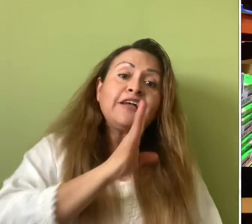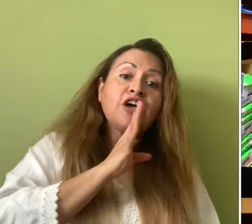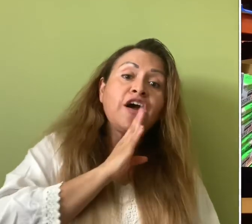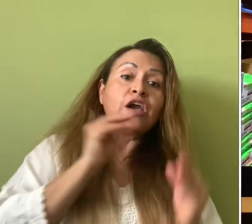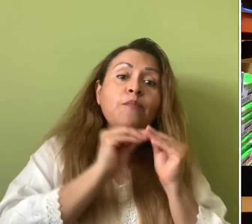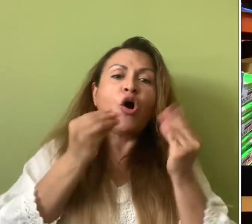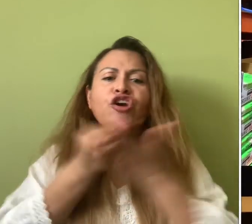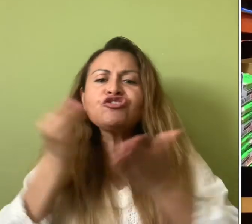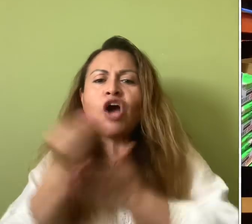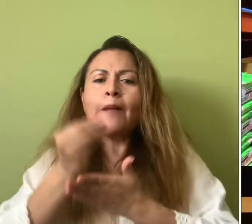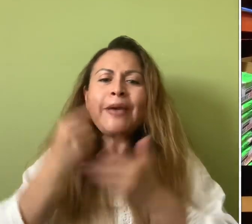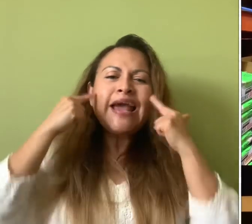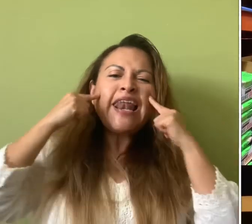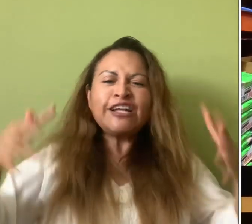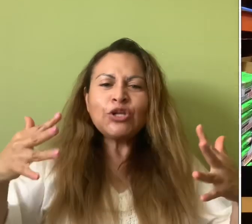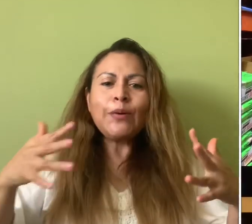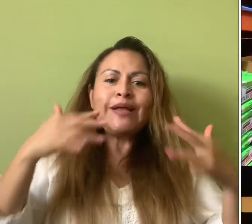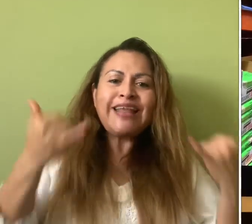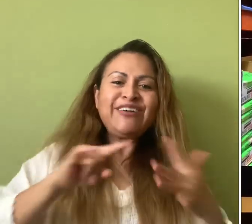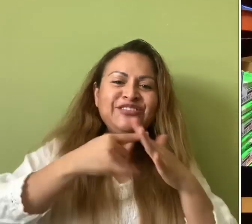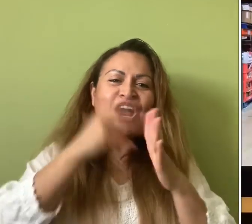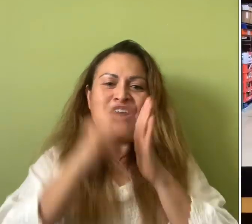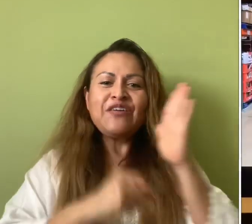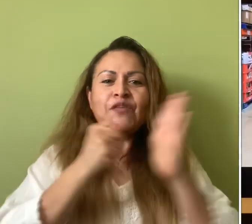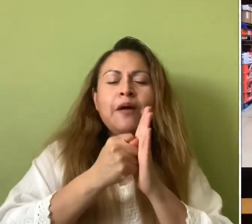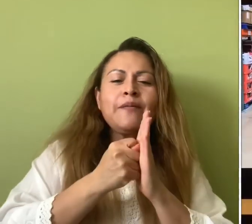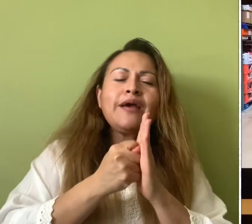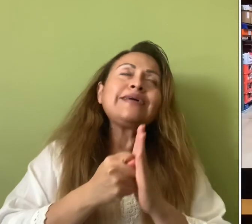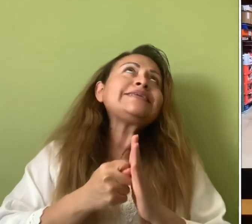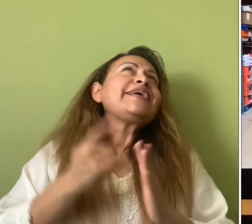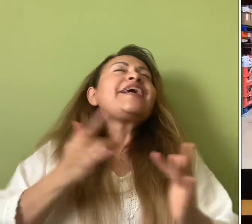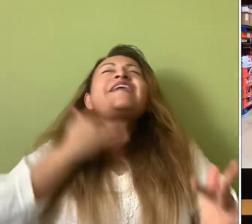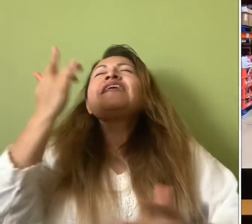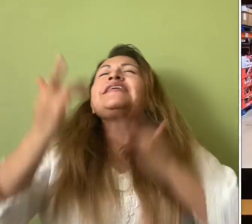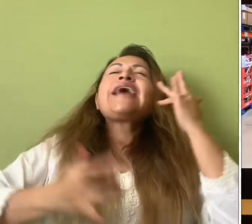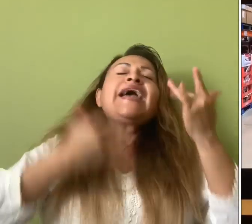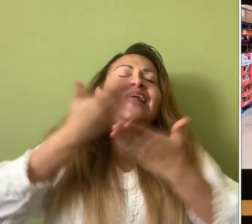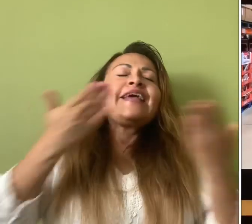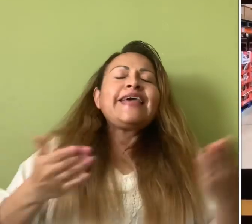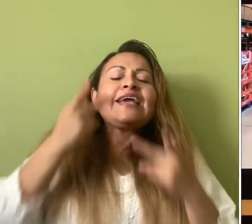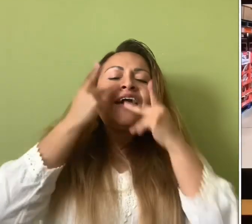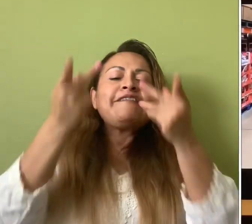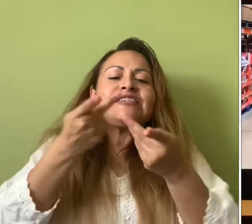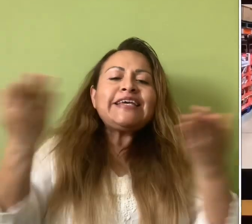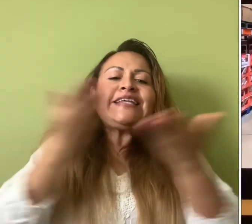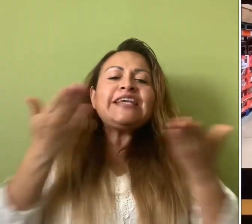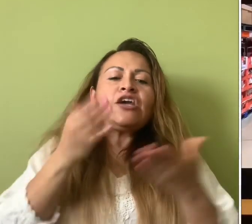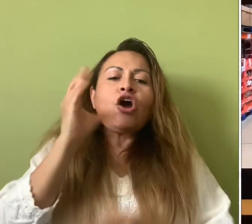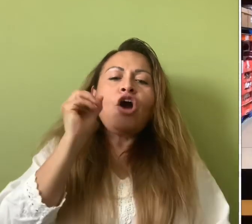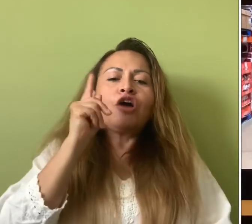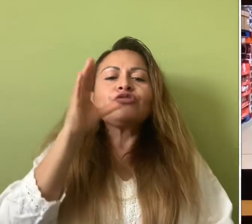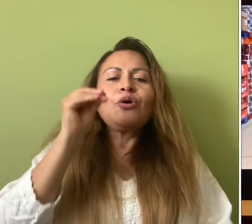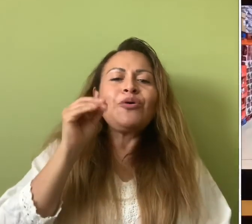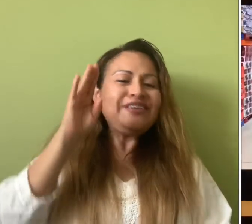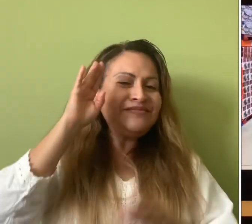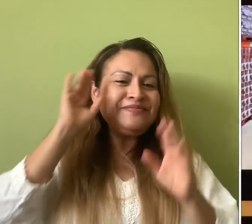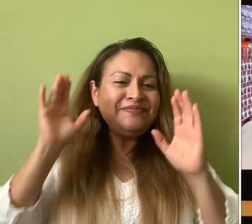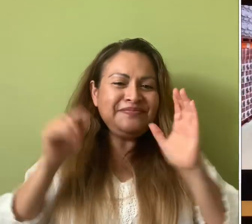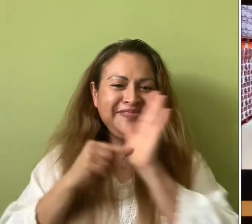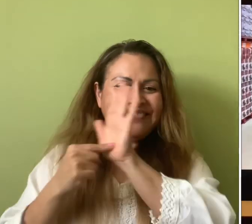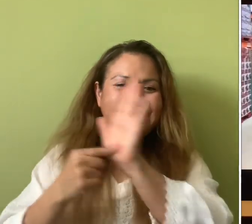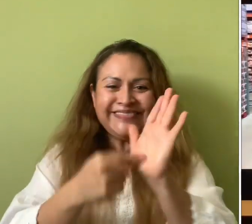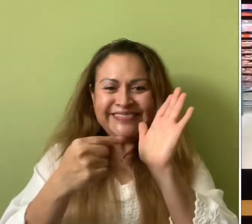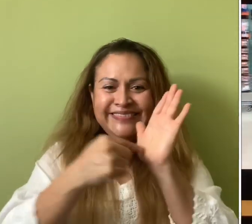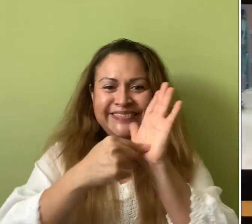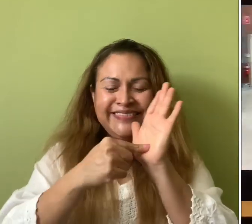Let's do it. Let's start this video at one of the most exciting things I've maybe seen at Costco this year. Say hello to my little